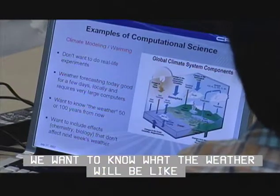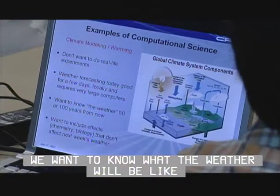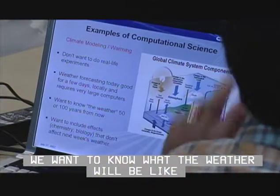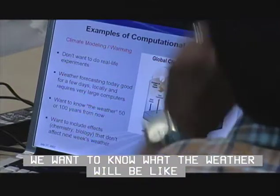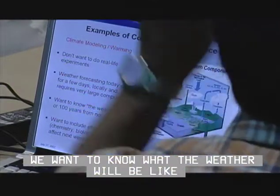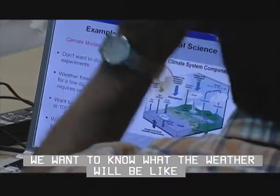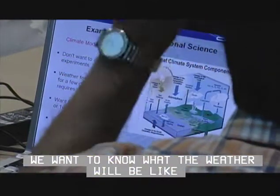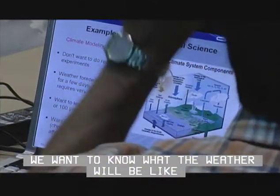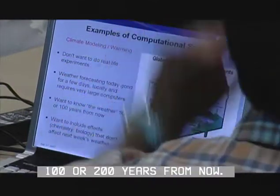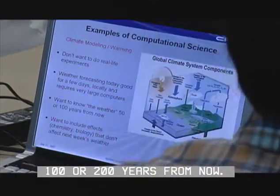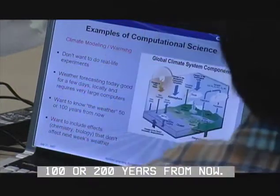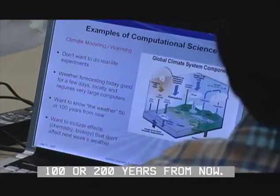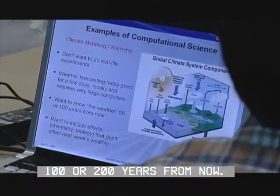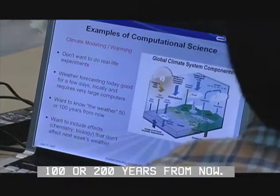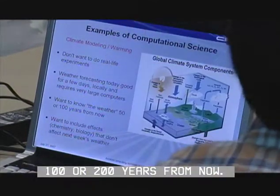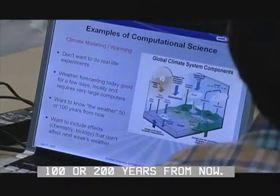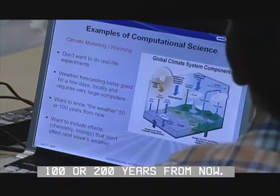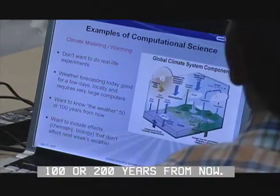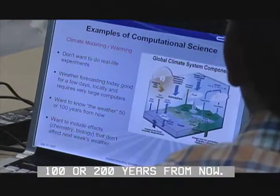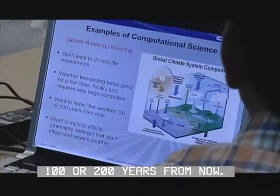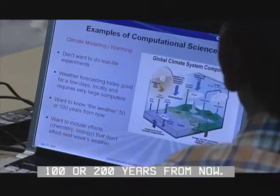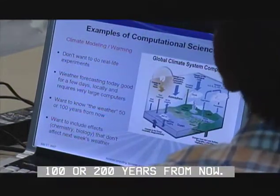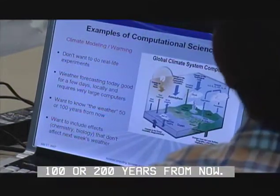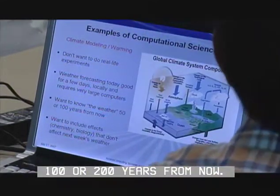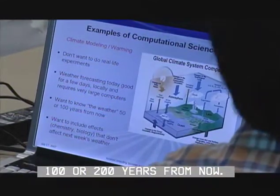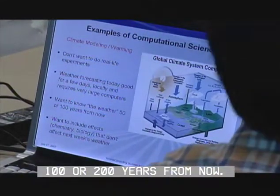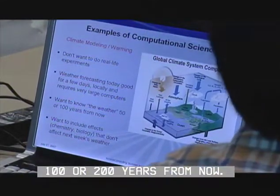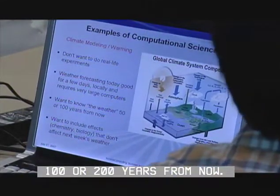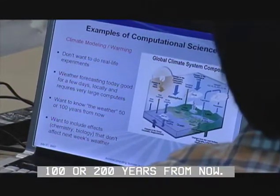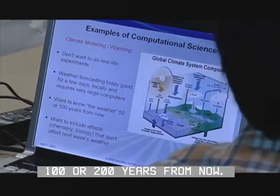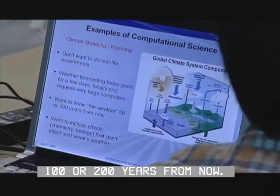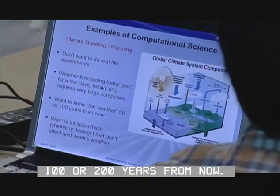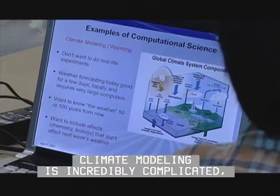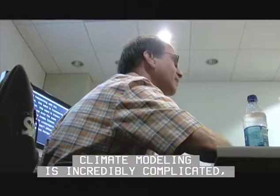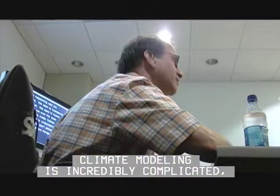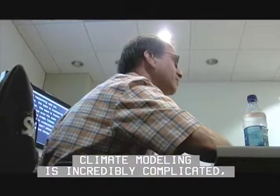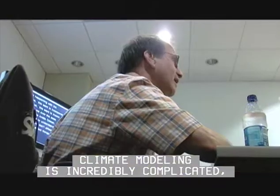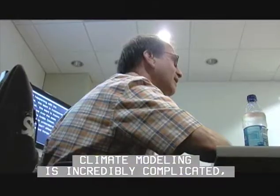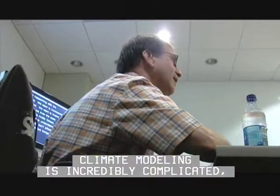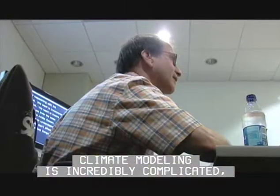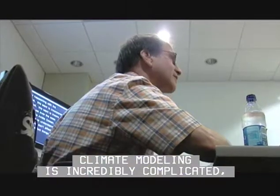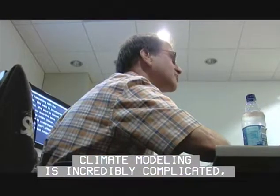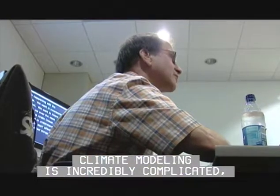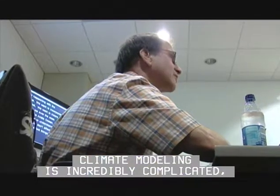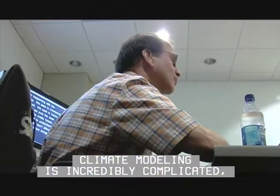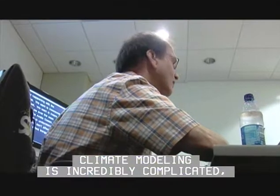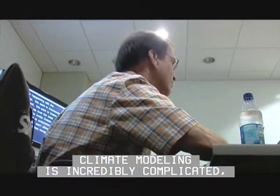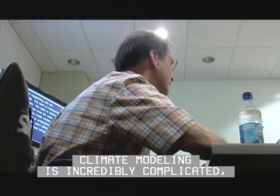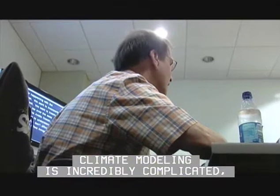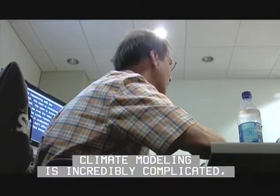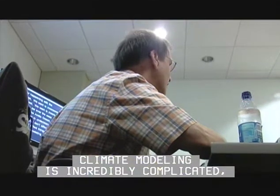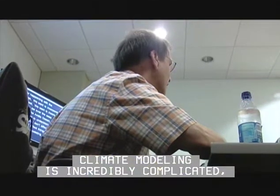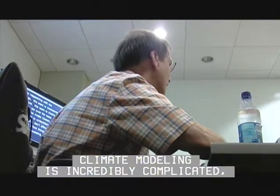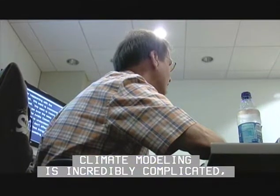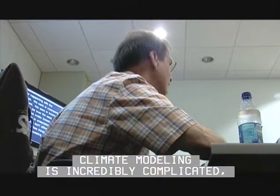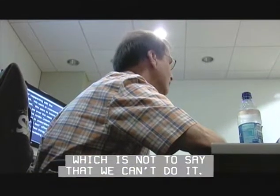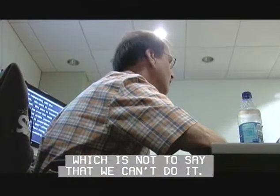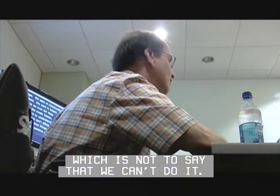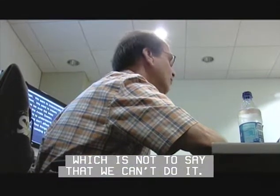will be like 100 or 200 years from now. Climate modeling is incredibly complicated, which